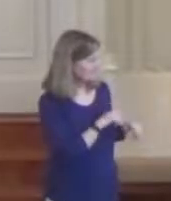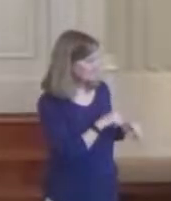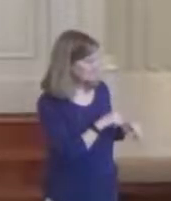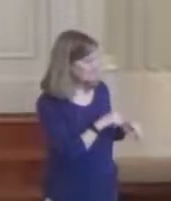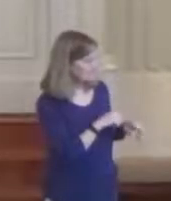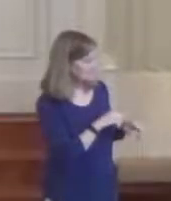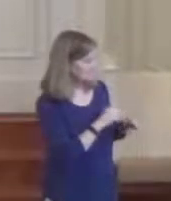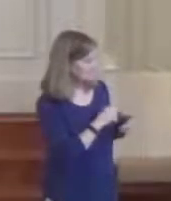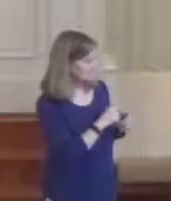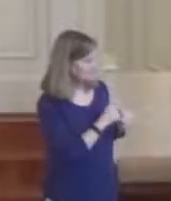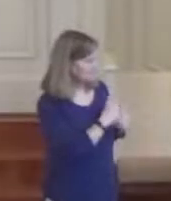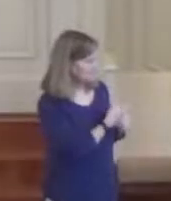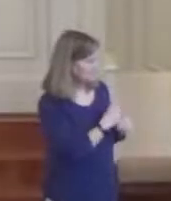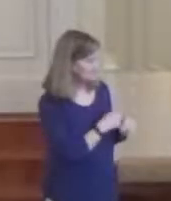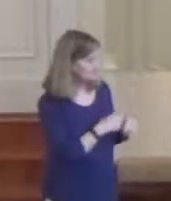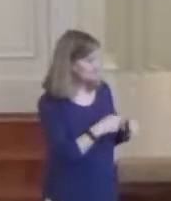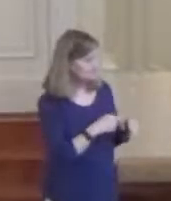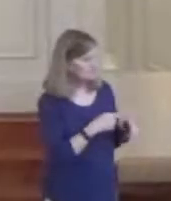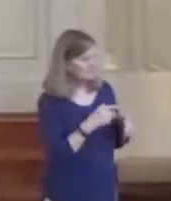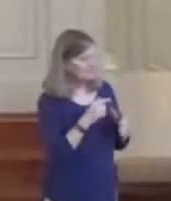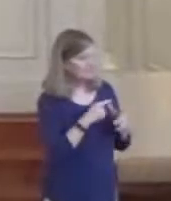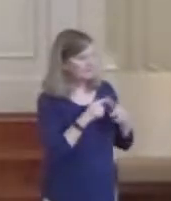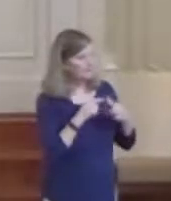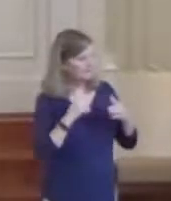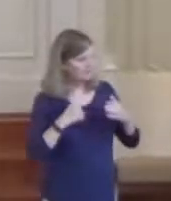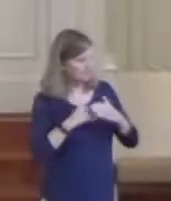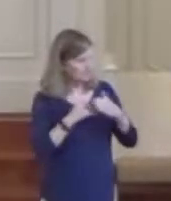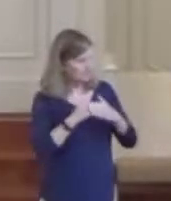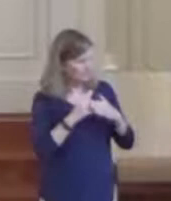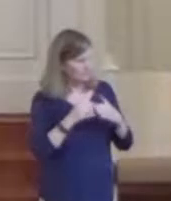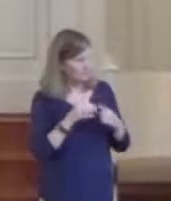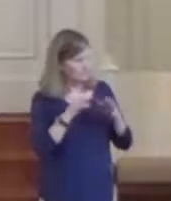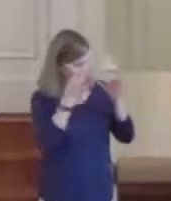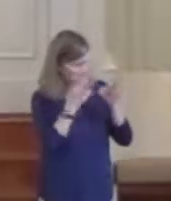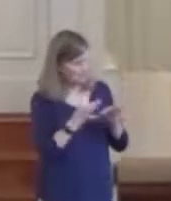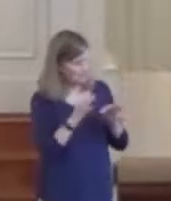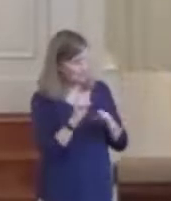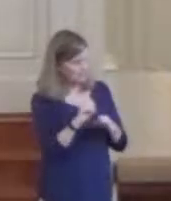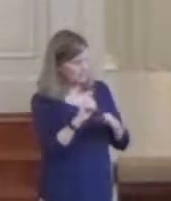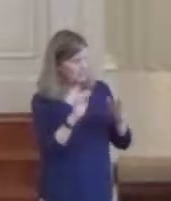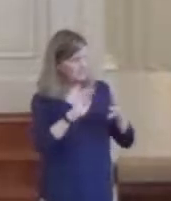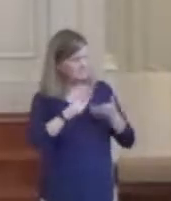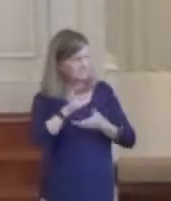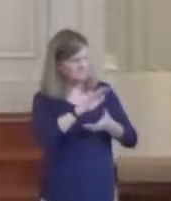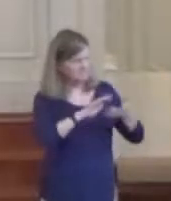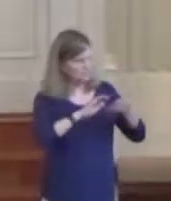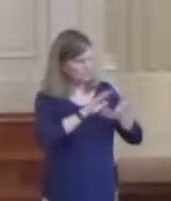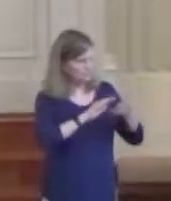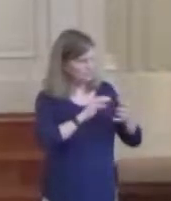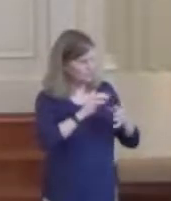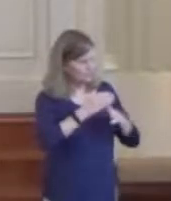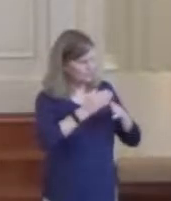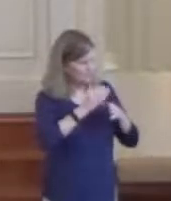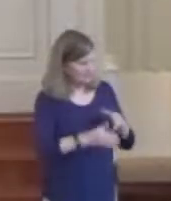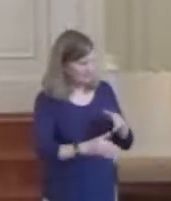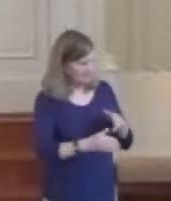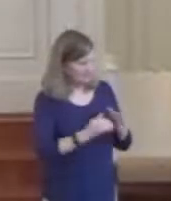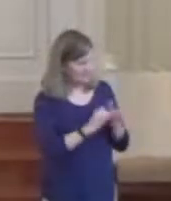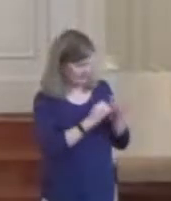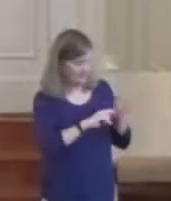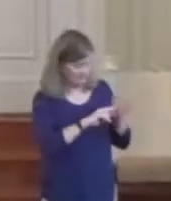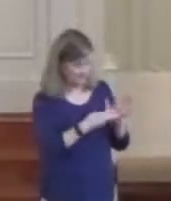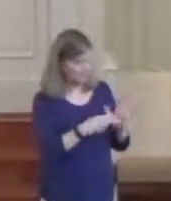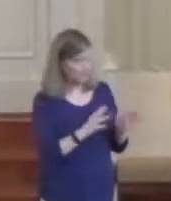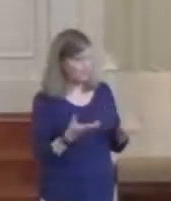it would be difficult if you were to get close to the surface to determine where the storm ended and where the water began, and that's